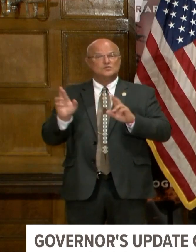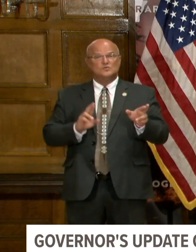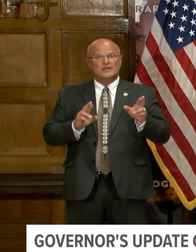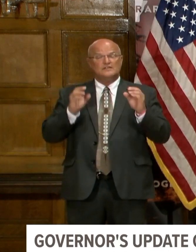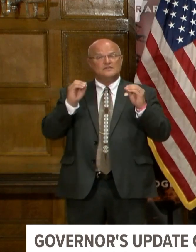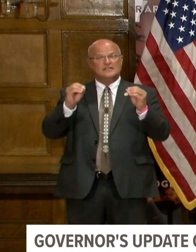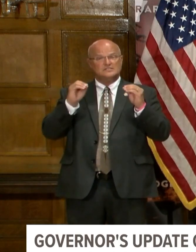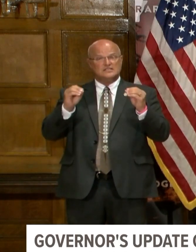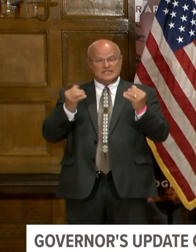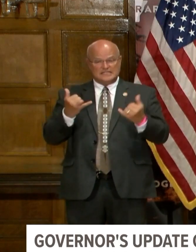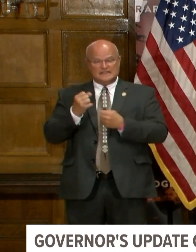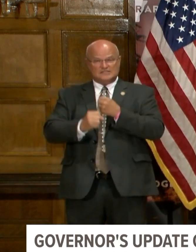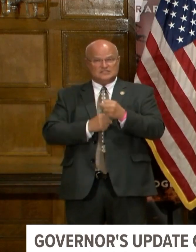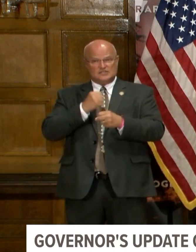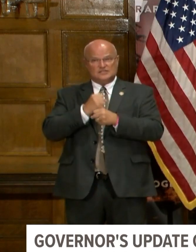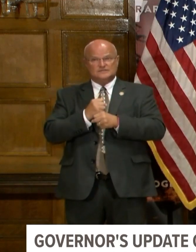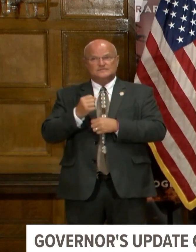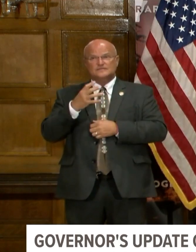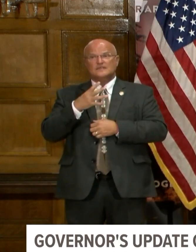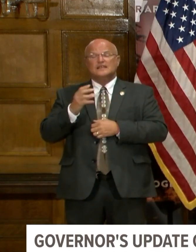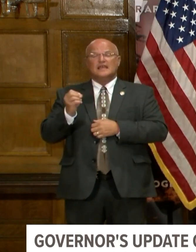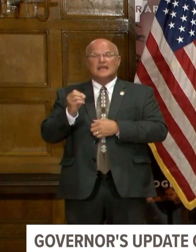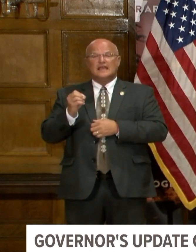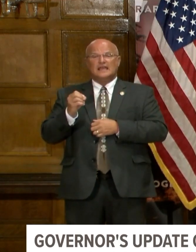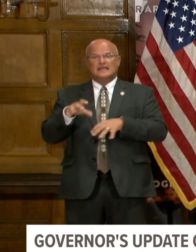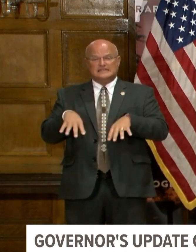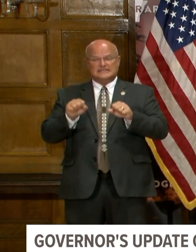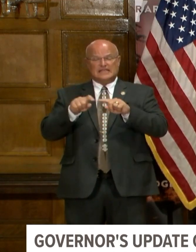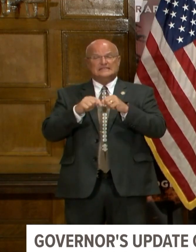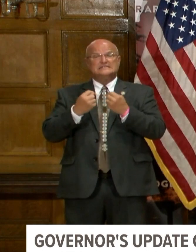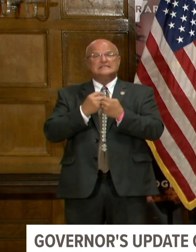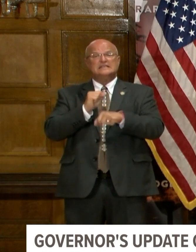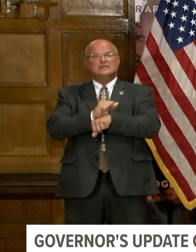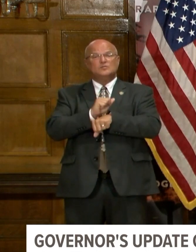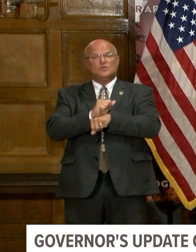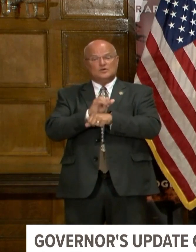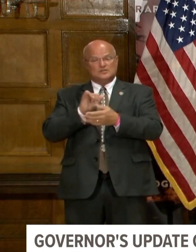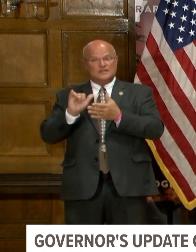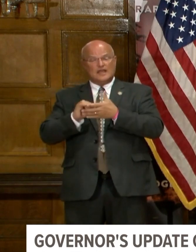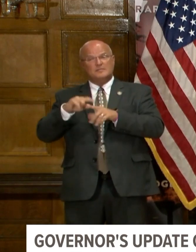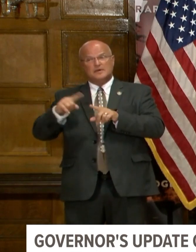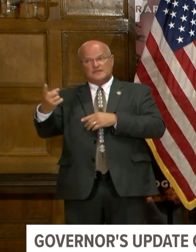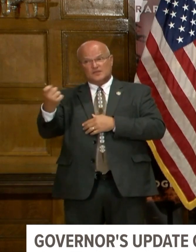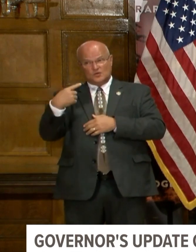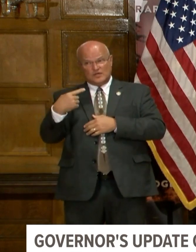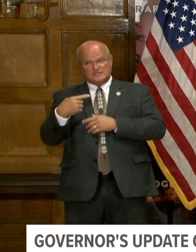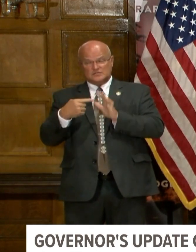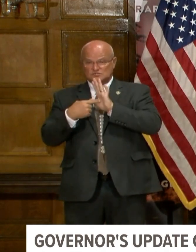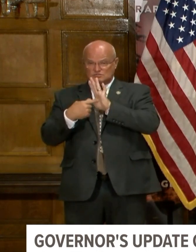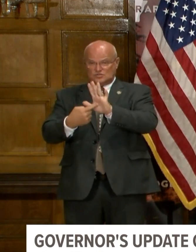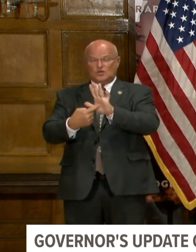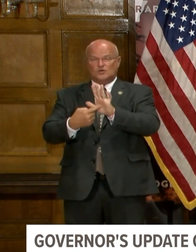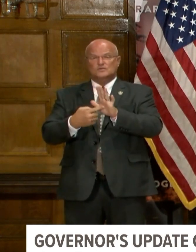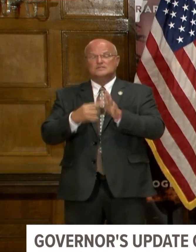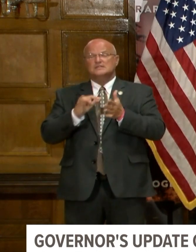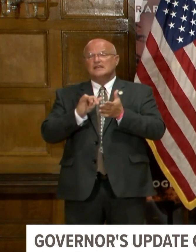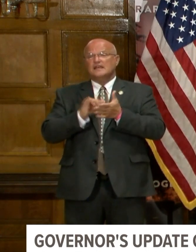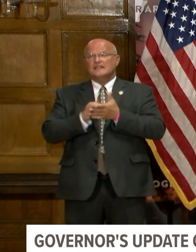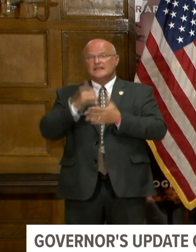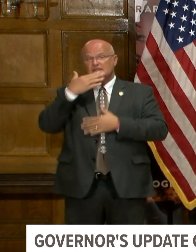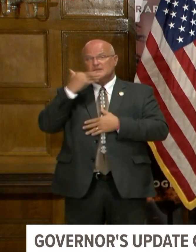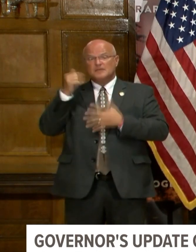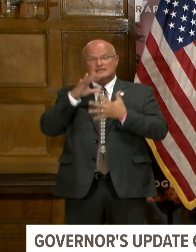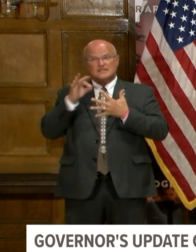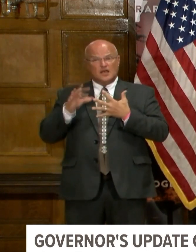for education this year, and it takes a teamwork to do that. But I think your question points out that the